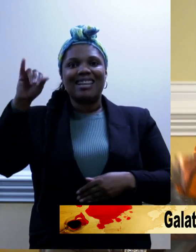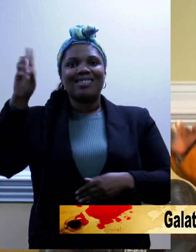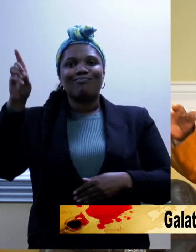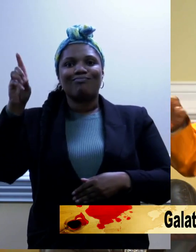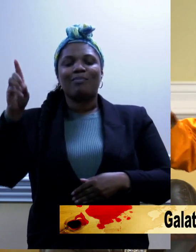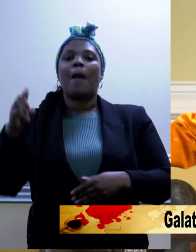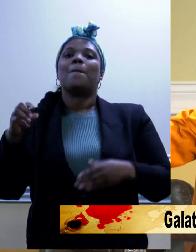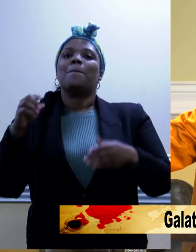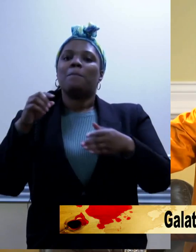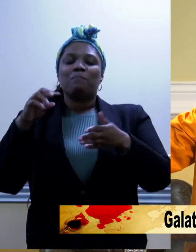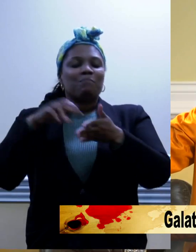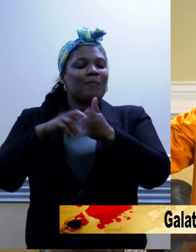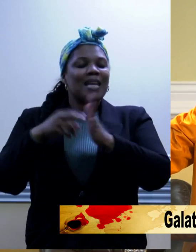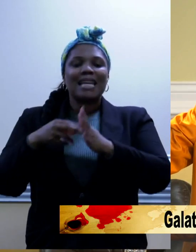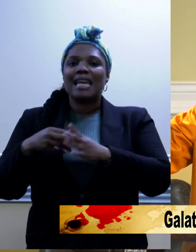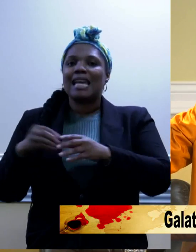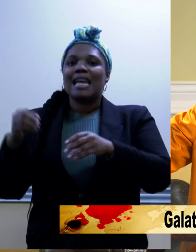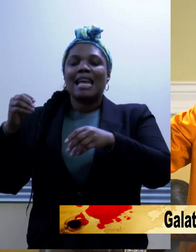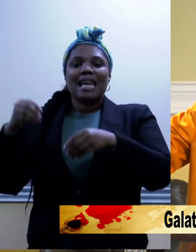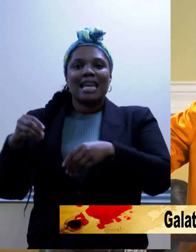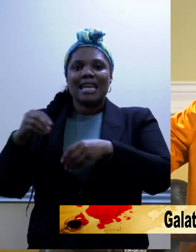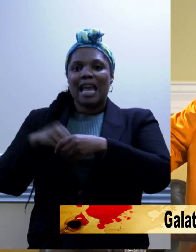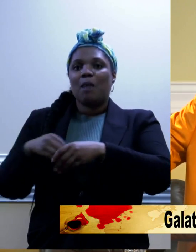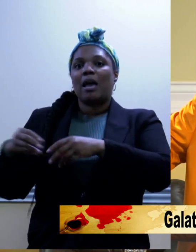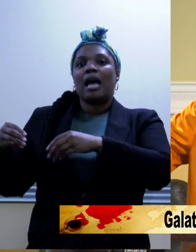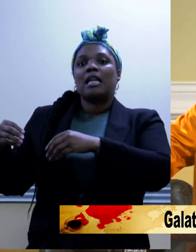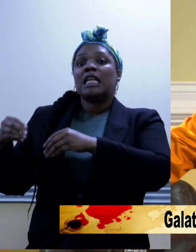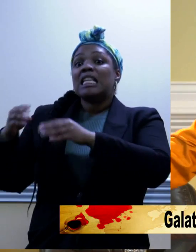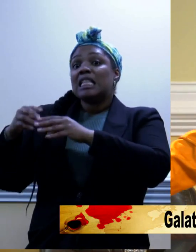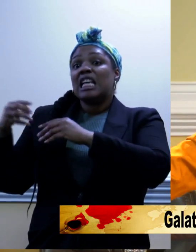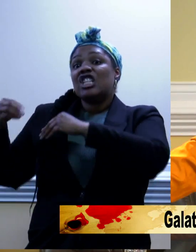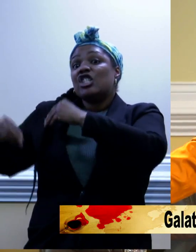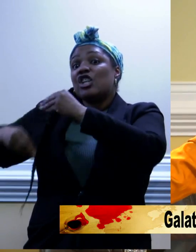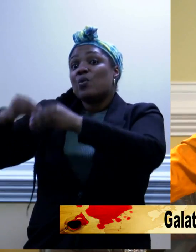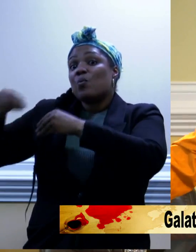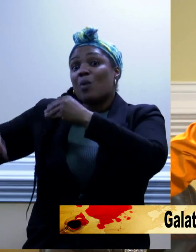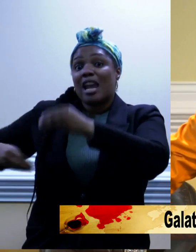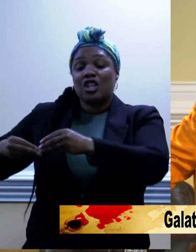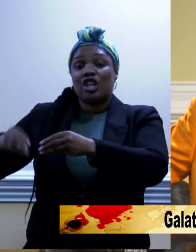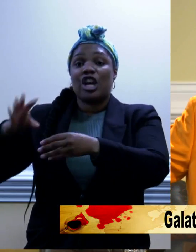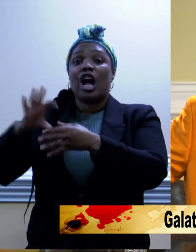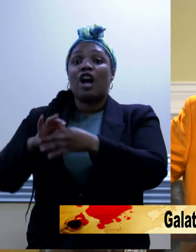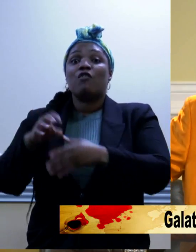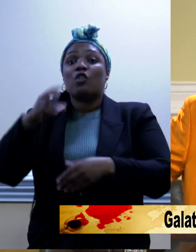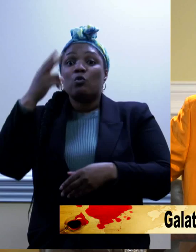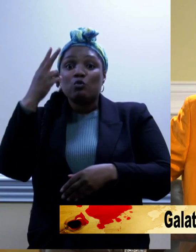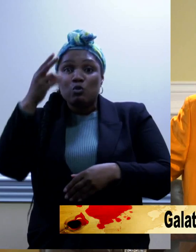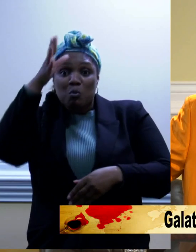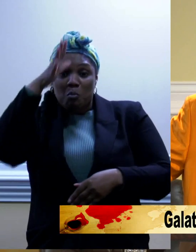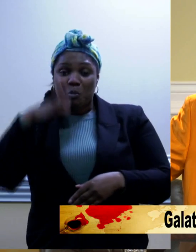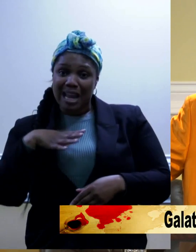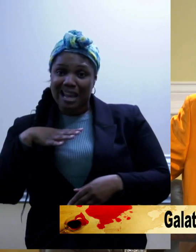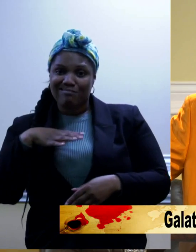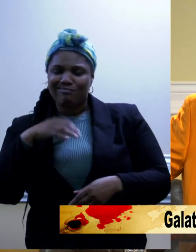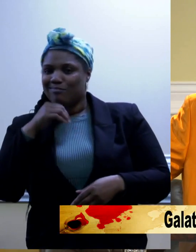just planted that body in somebody that came out of the lineage of David and Abraham, that's which it. Was Mary.